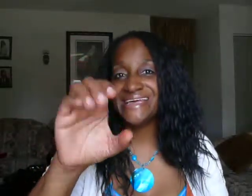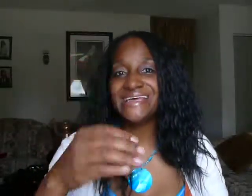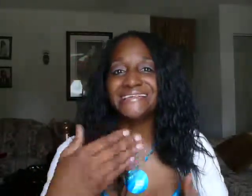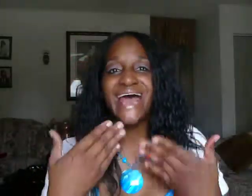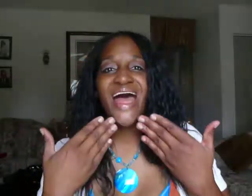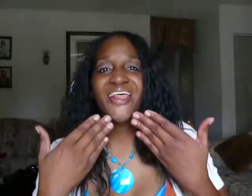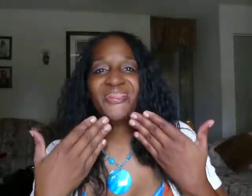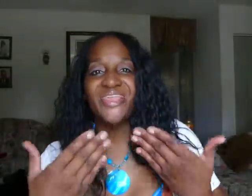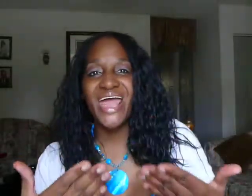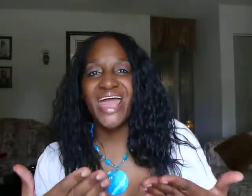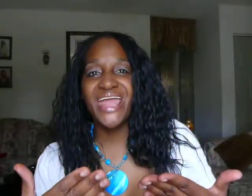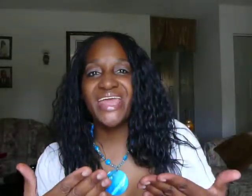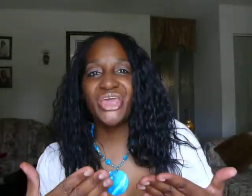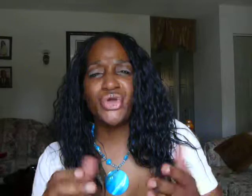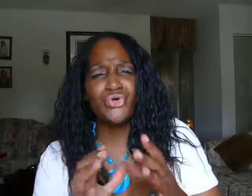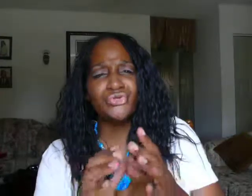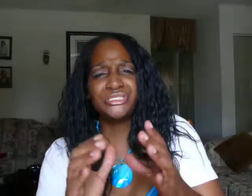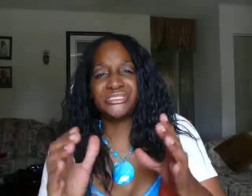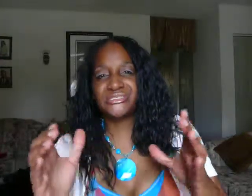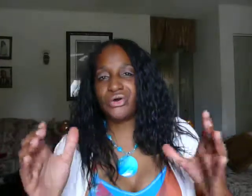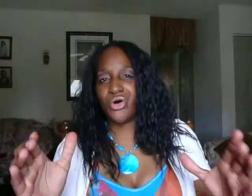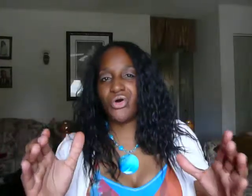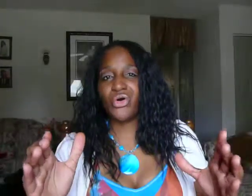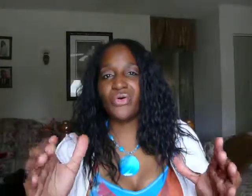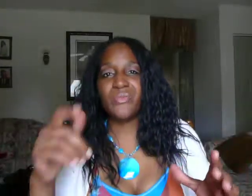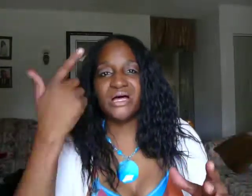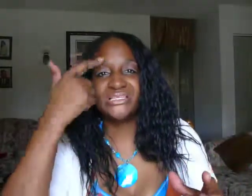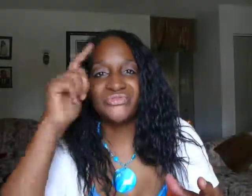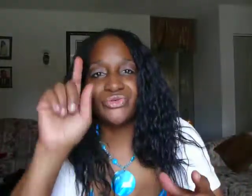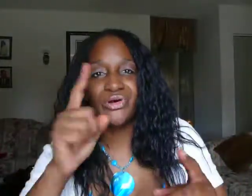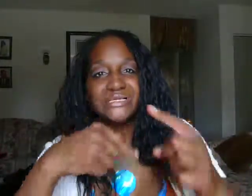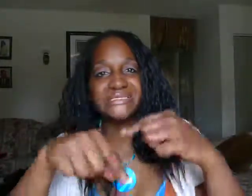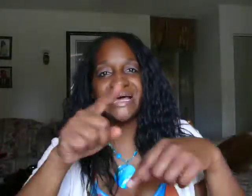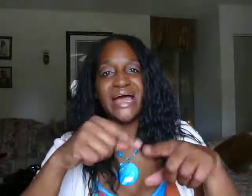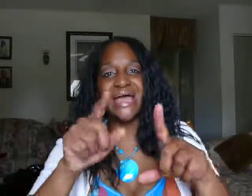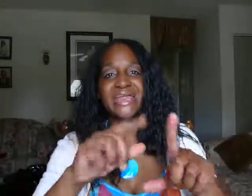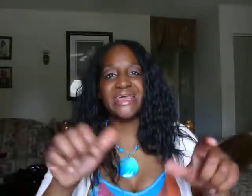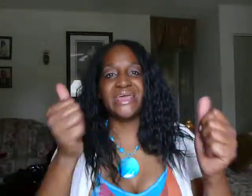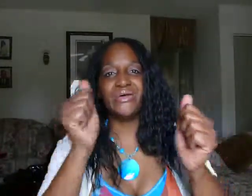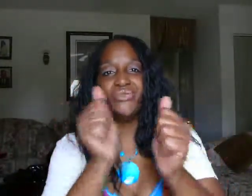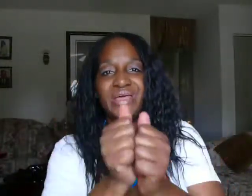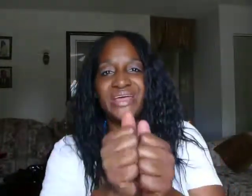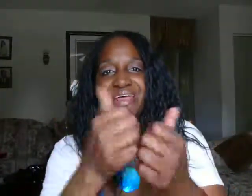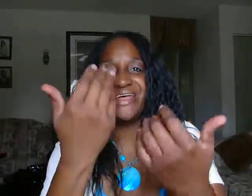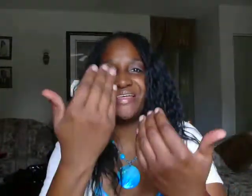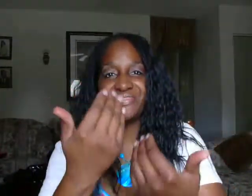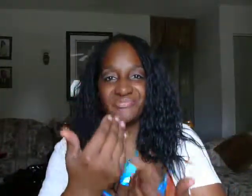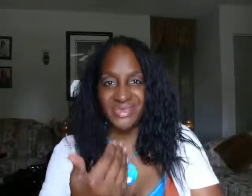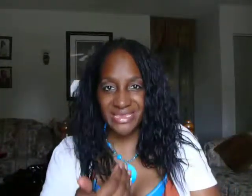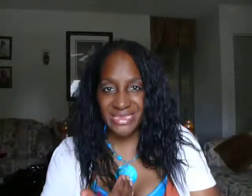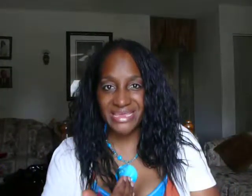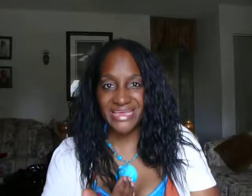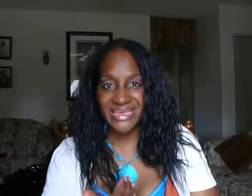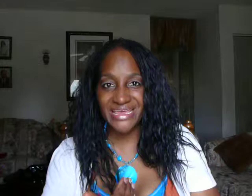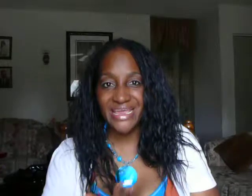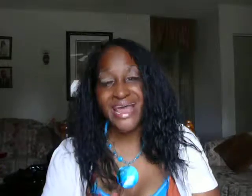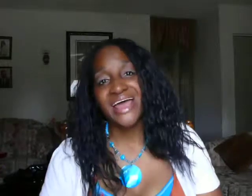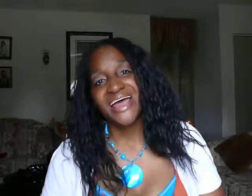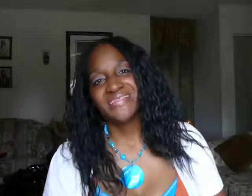ABCs. Thank you so much for signing with me. Thank